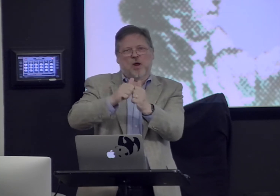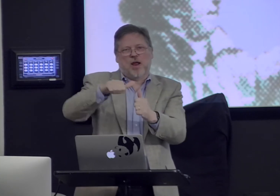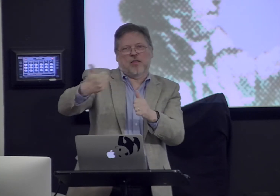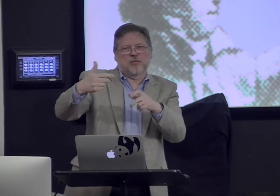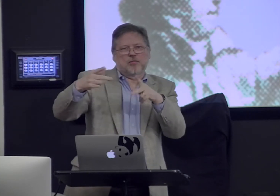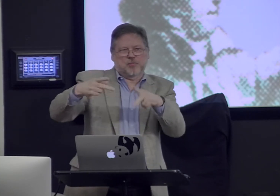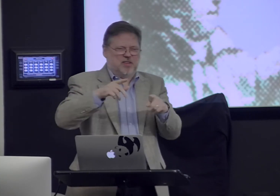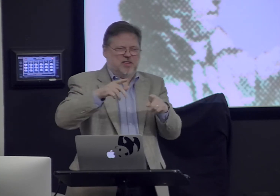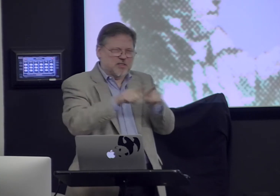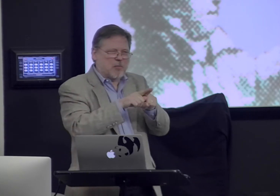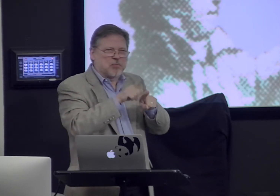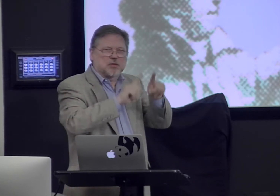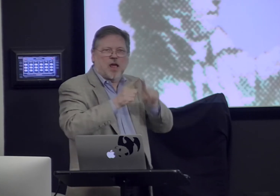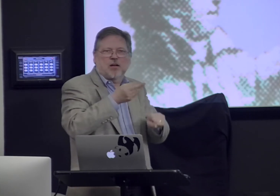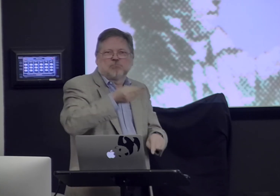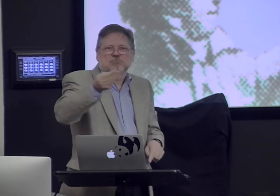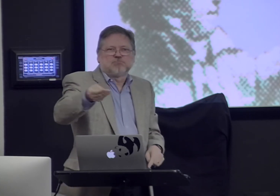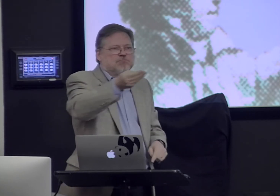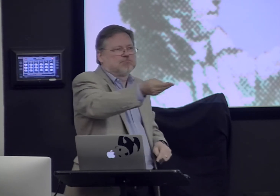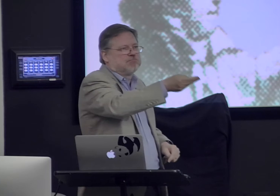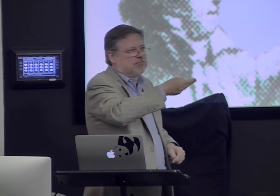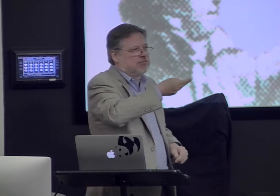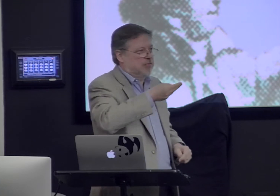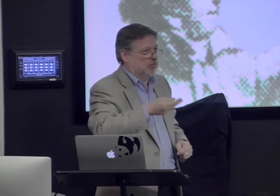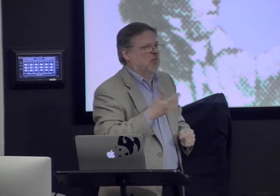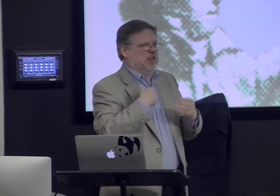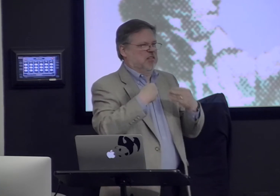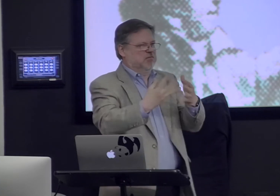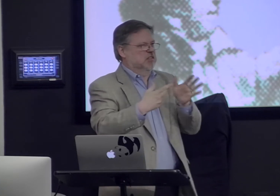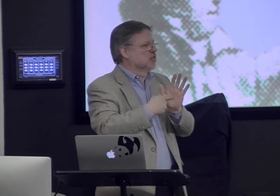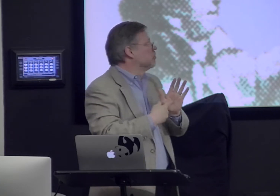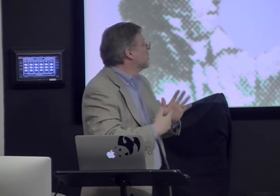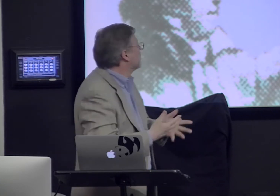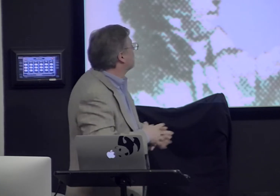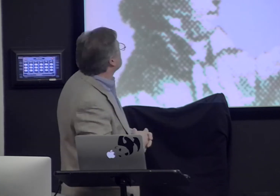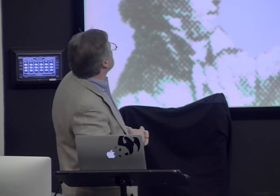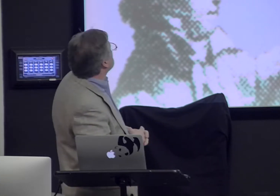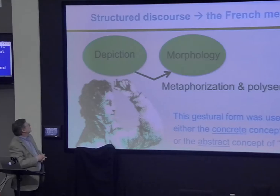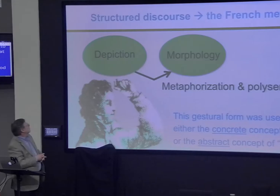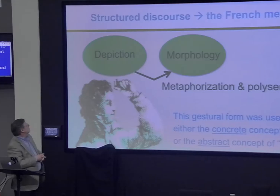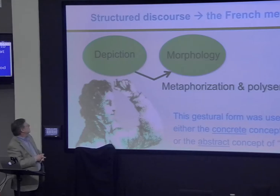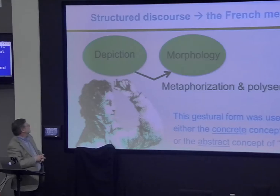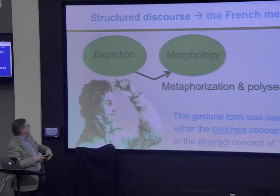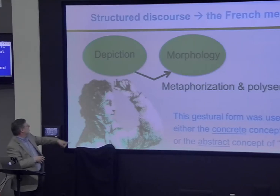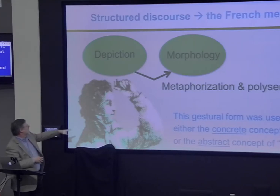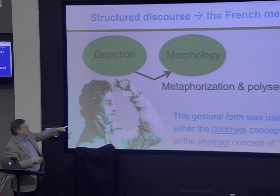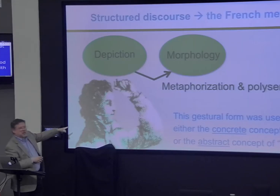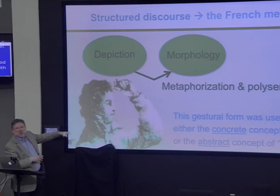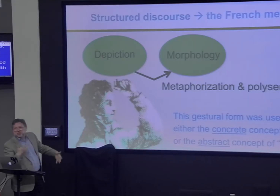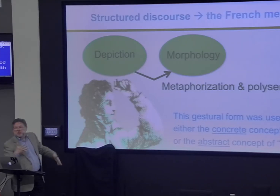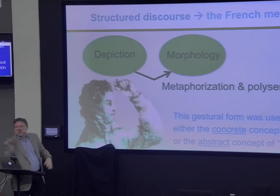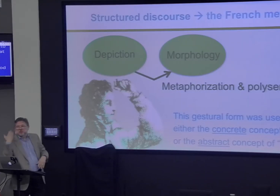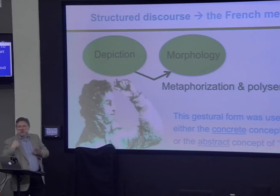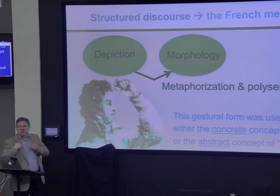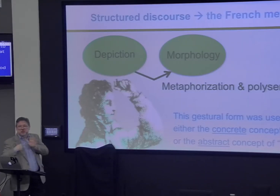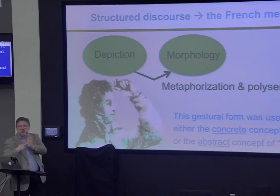understood and shared sign language with other people in French Sign Language was also passed on through American